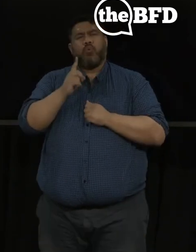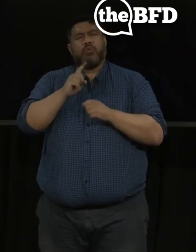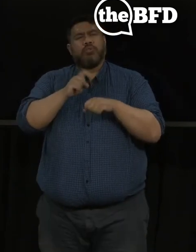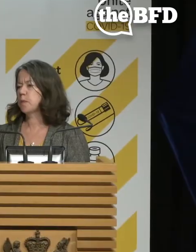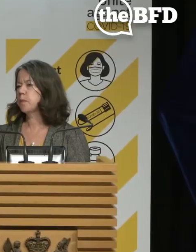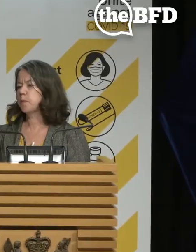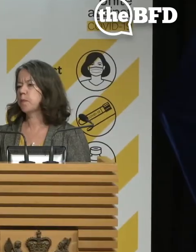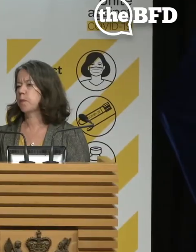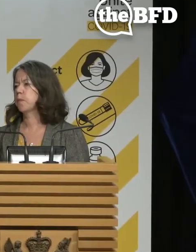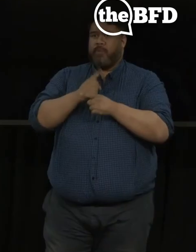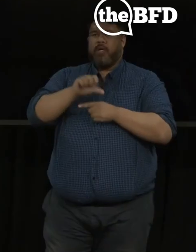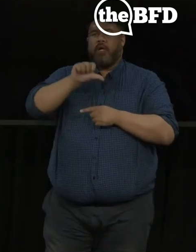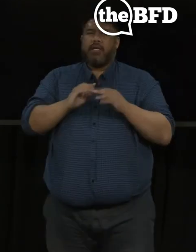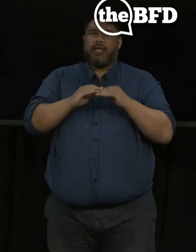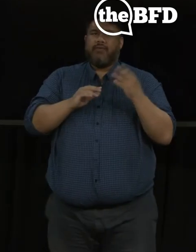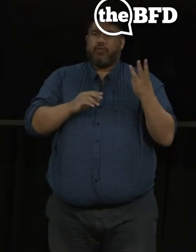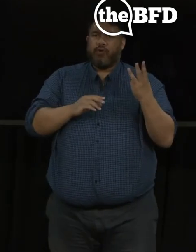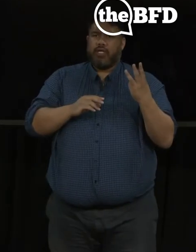Derek.